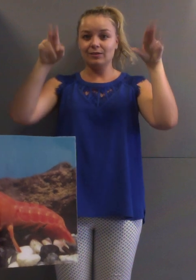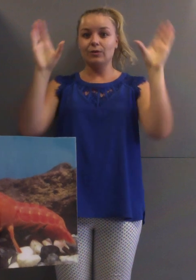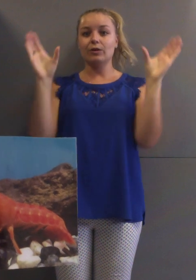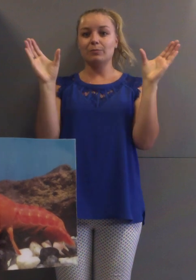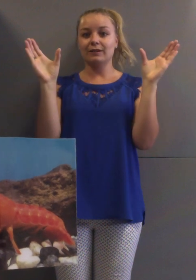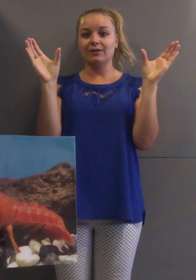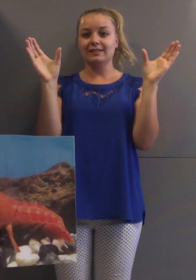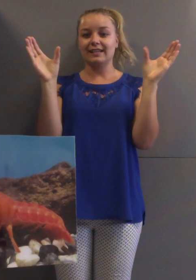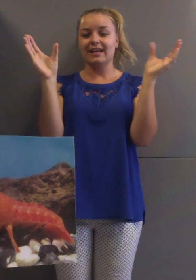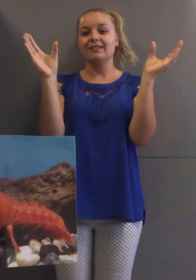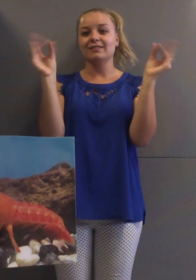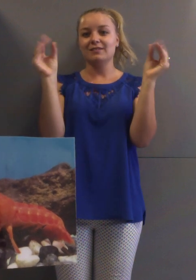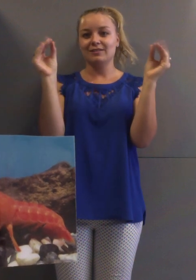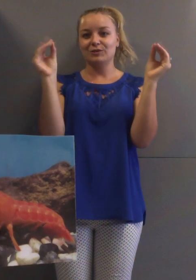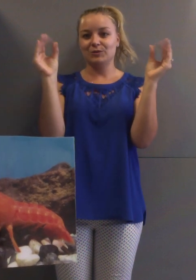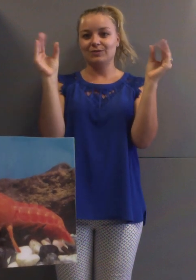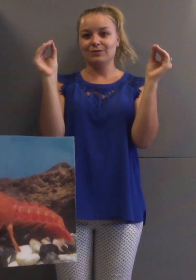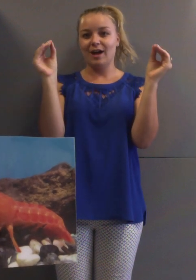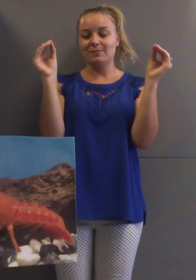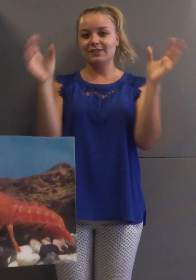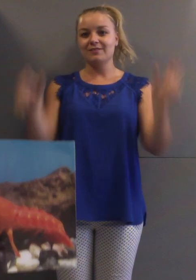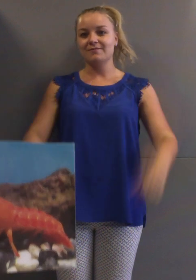or open claws again. Lobster.